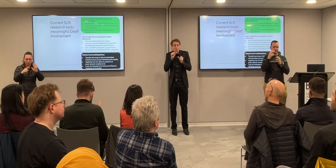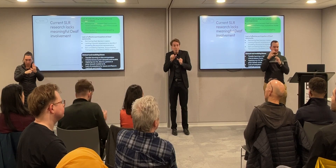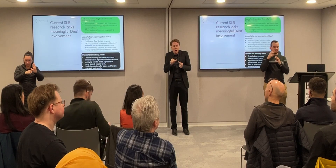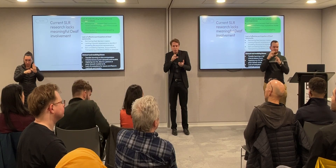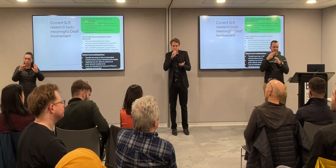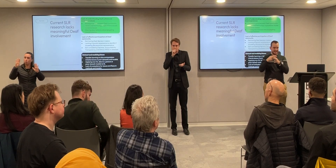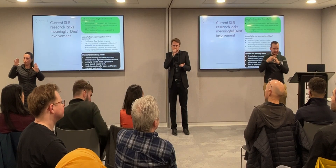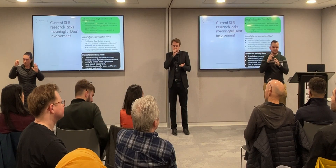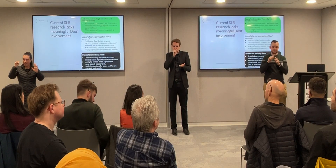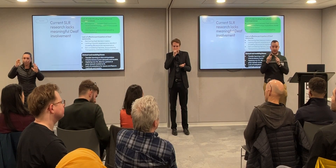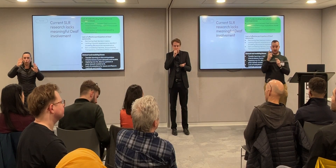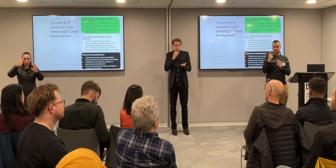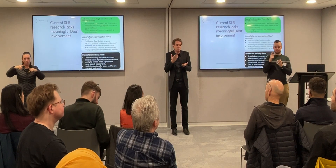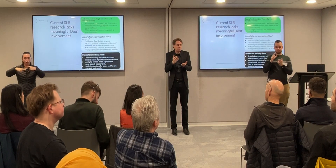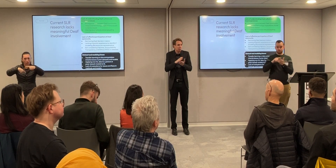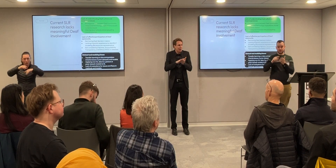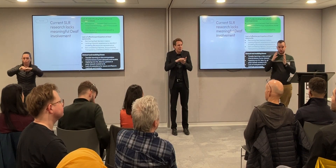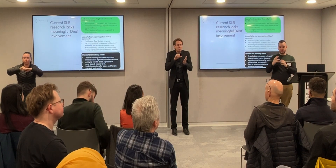be perpetuated.